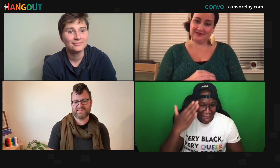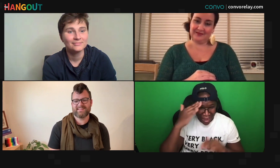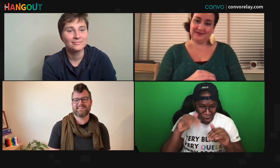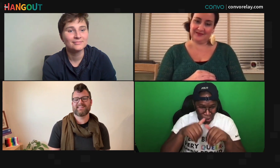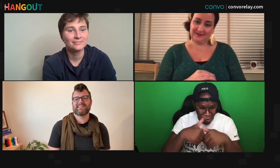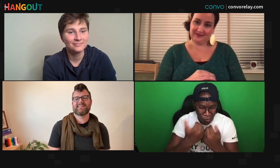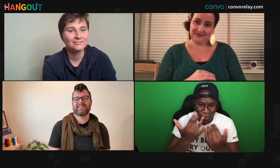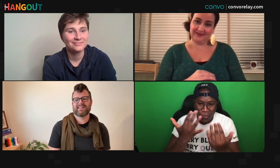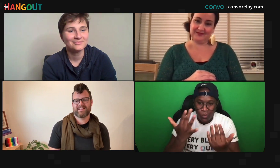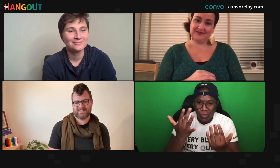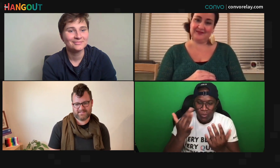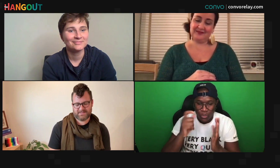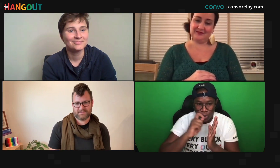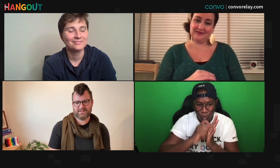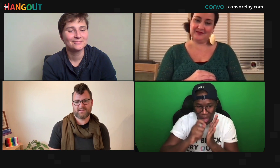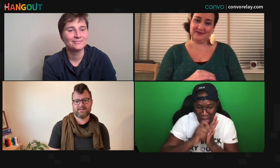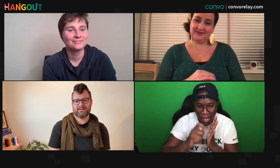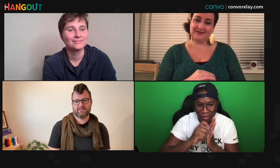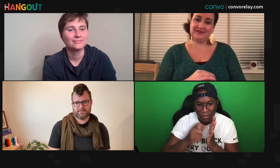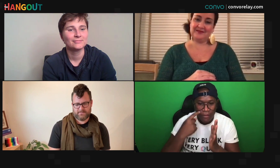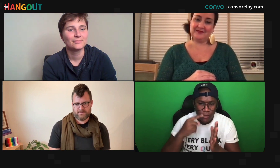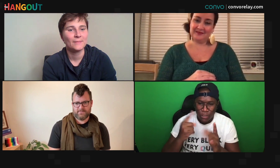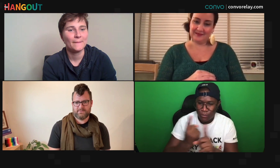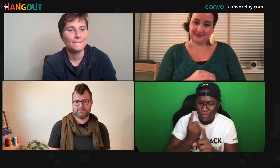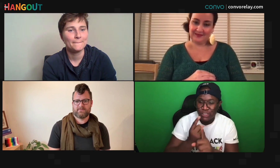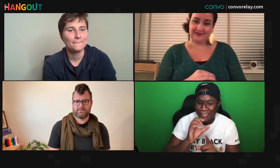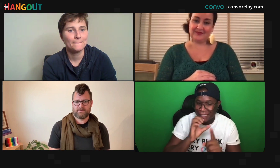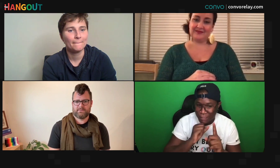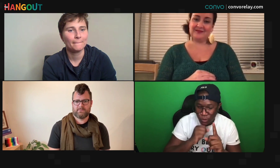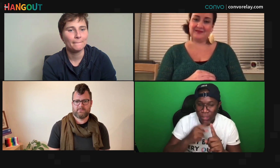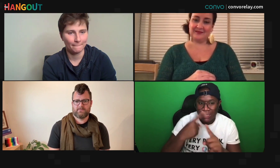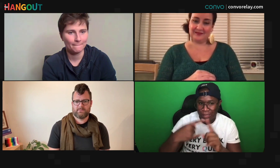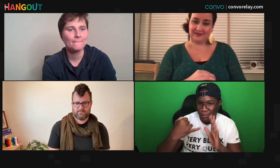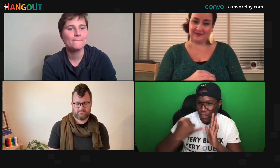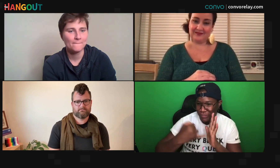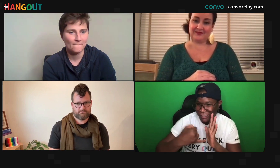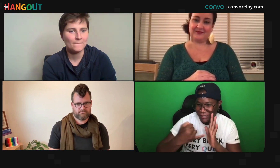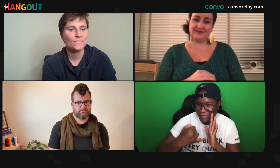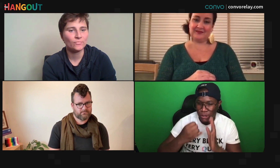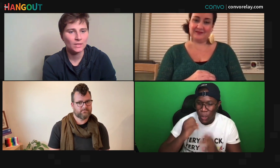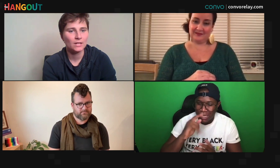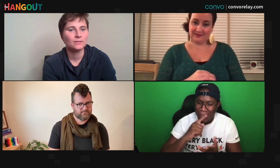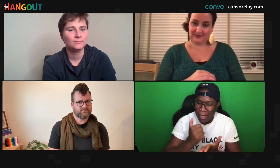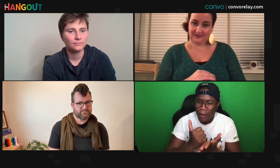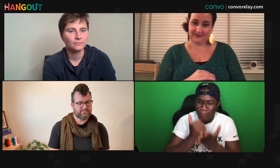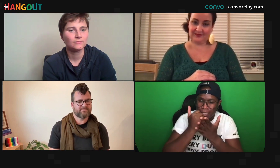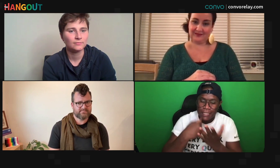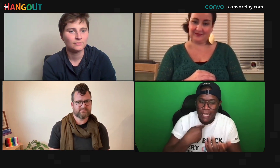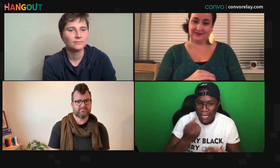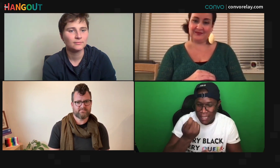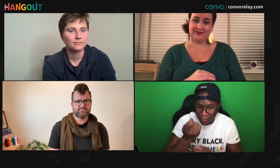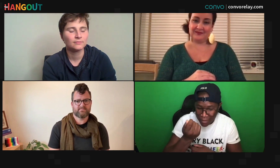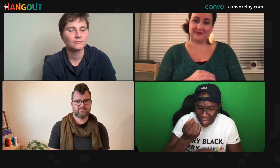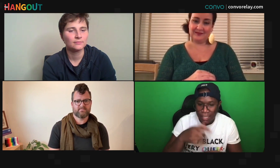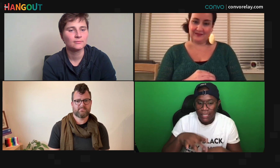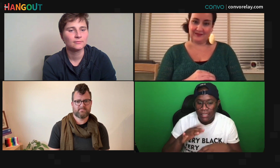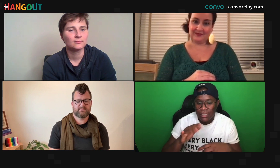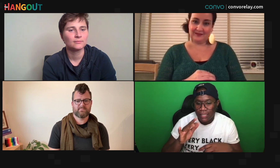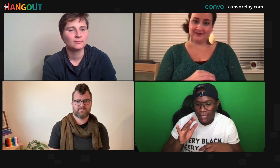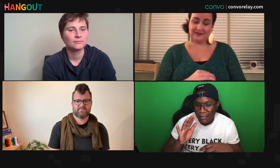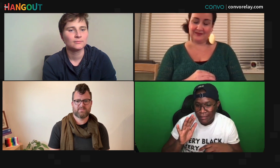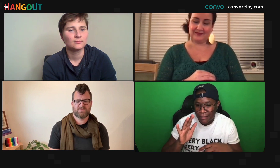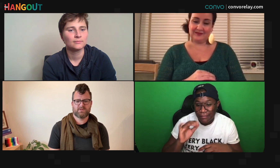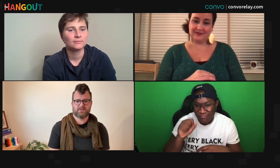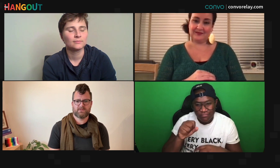have a teacher's background. So I know how to write for the appropriate age group and have an understanding of